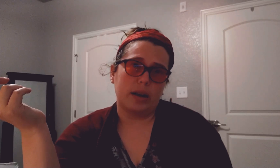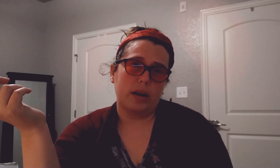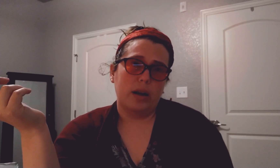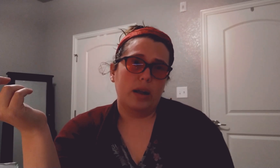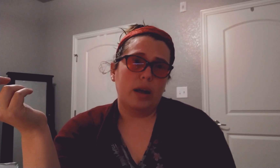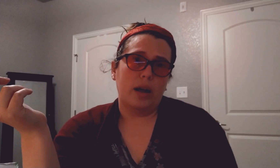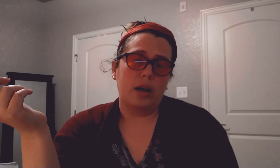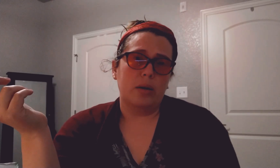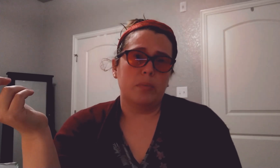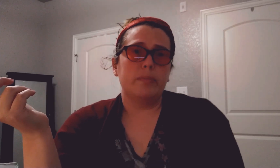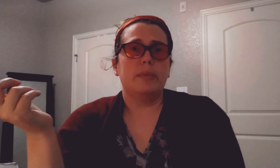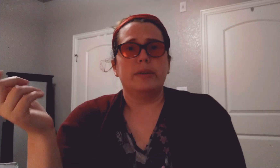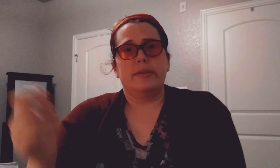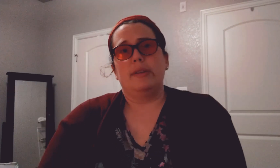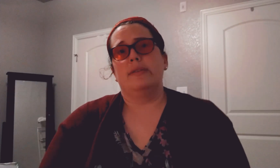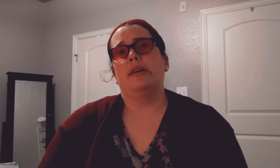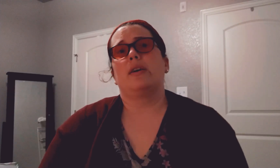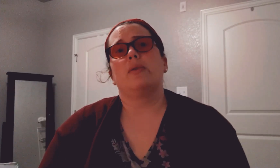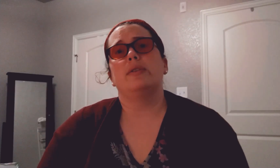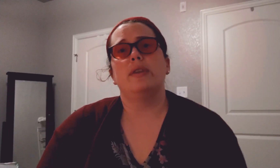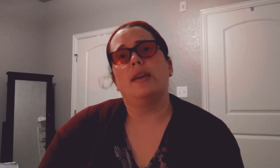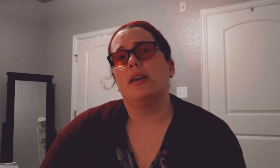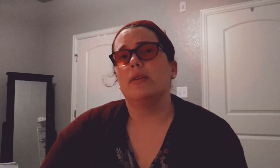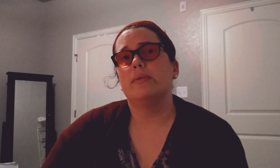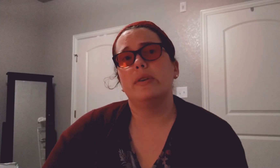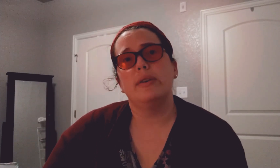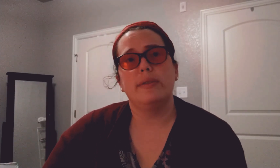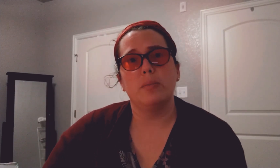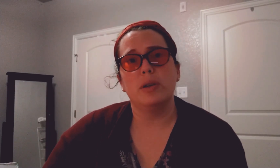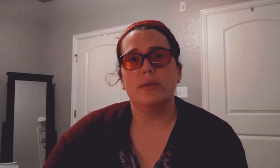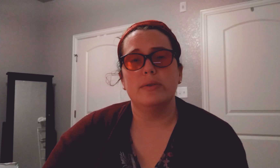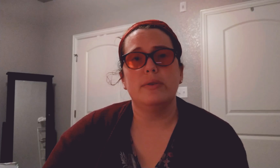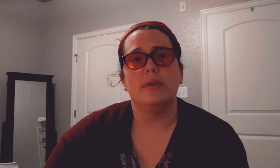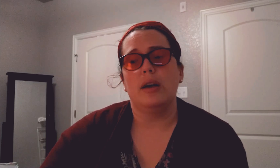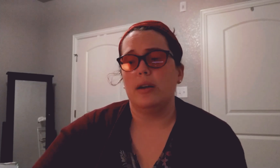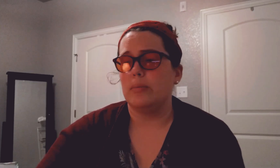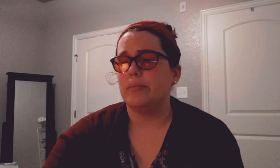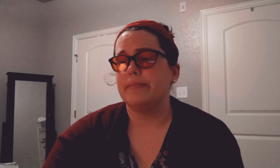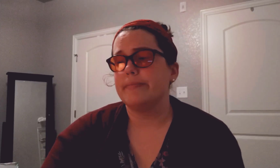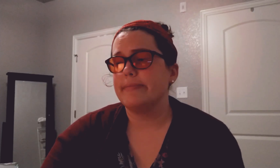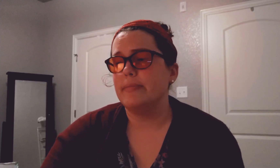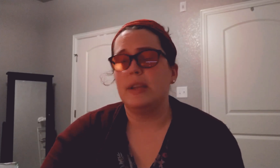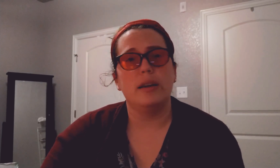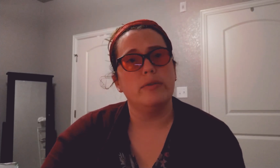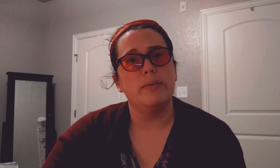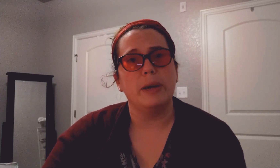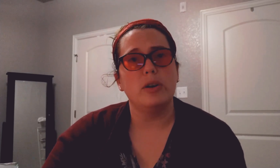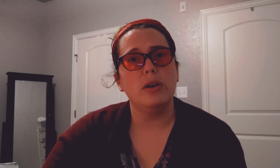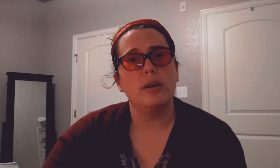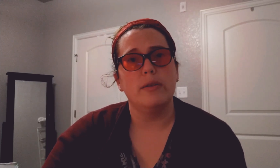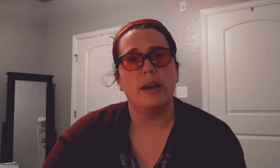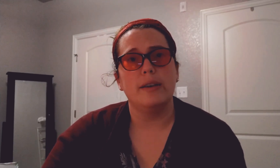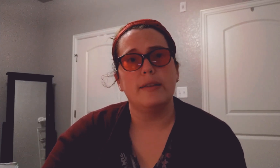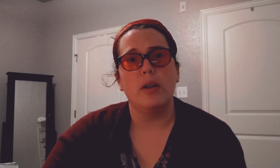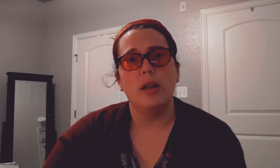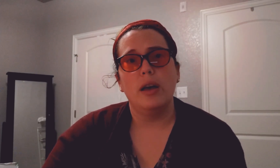it, is not going to give someone who's native speaker of ASL